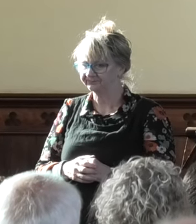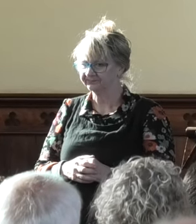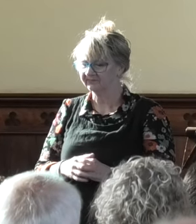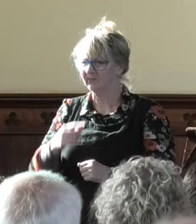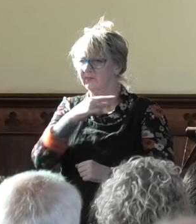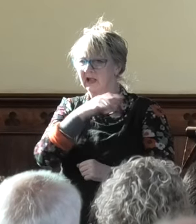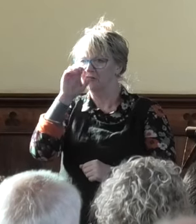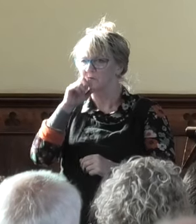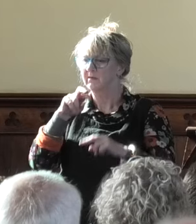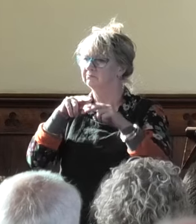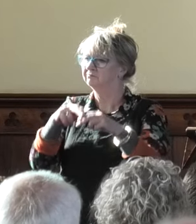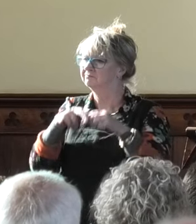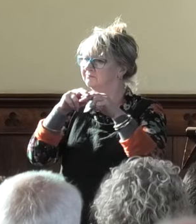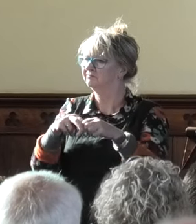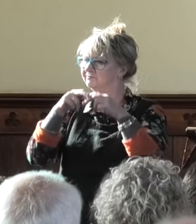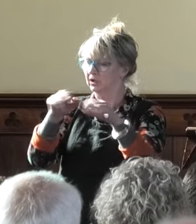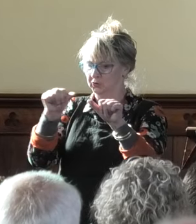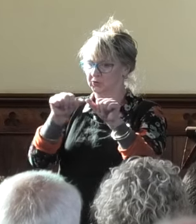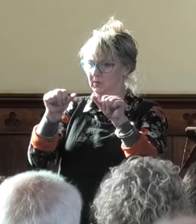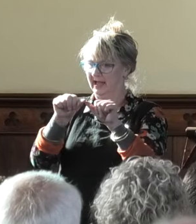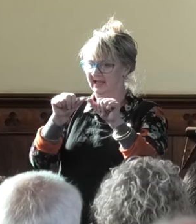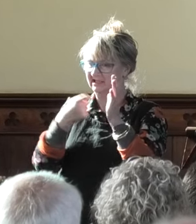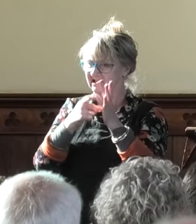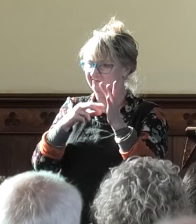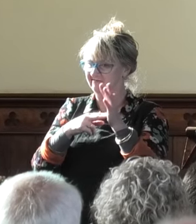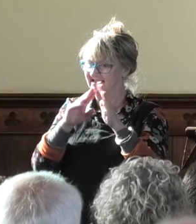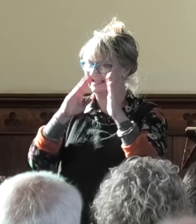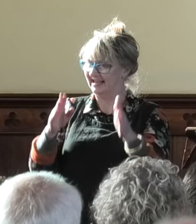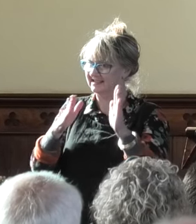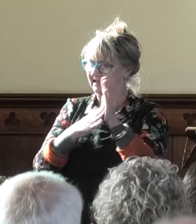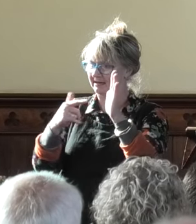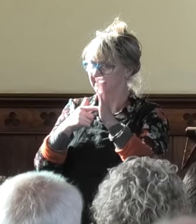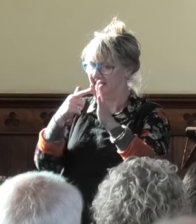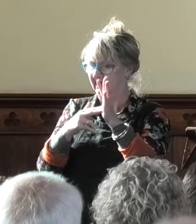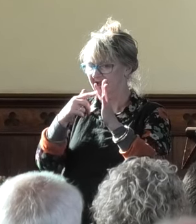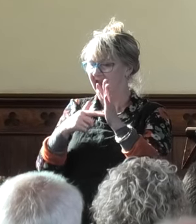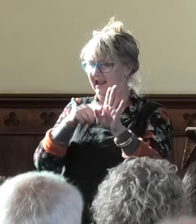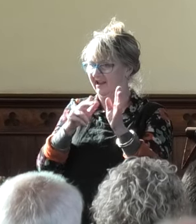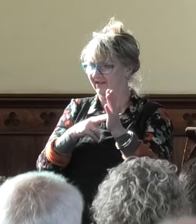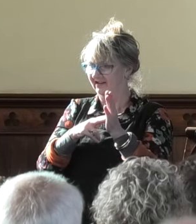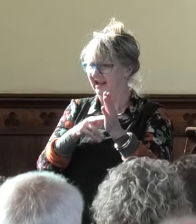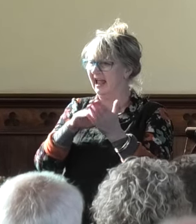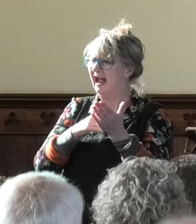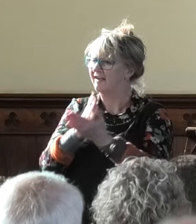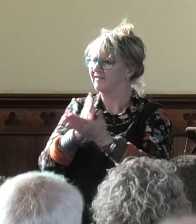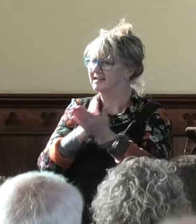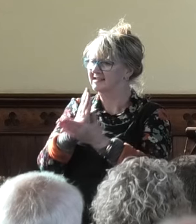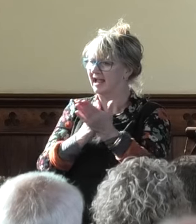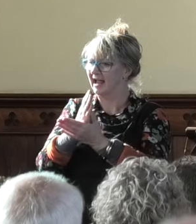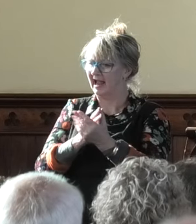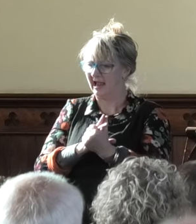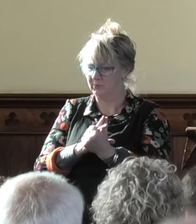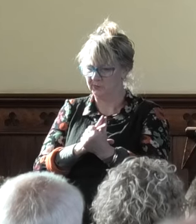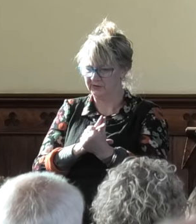Emma rode their ponies to Auntie Rin's house in Mount Evelyn, and another time having peanut butter sandwiches there after she and Emma finished the